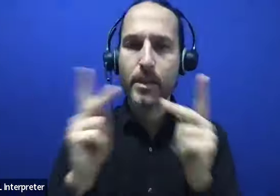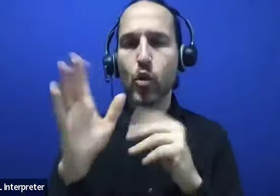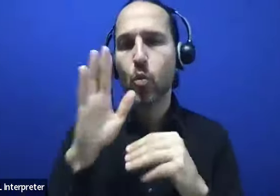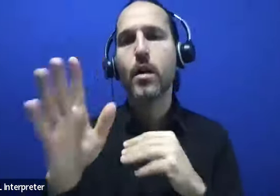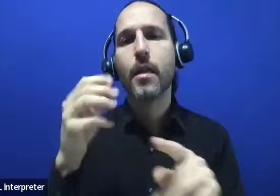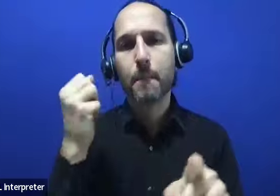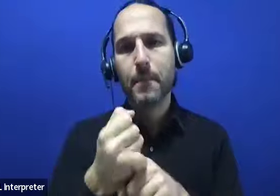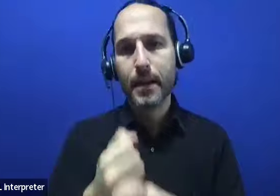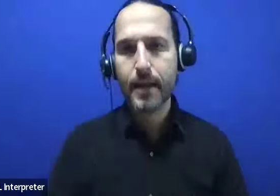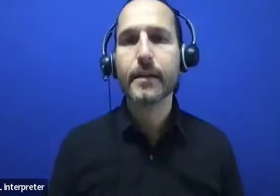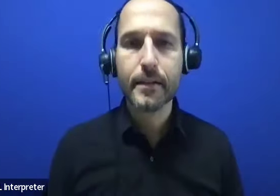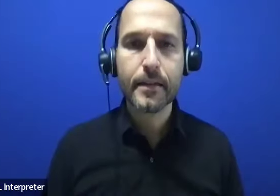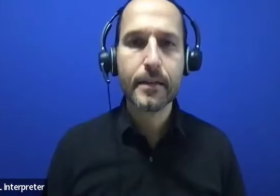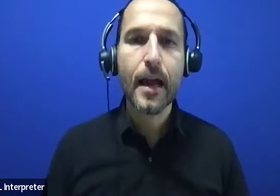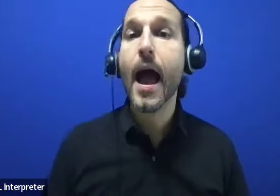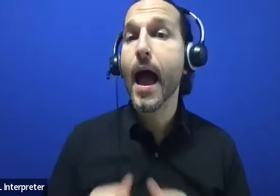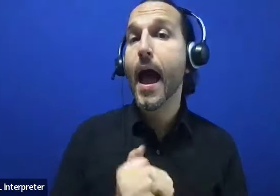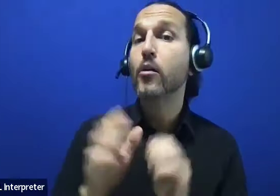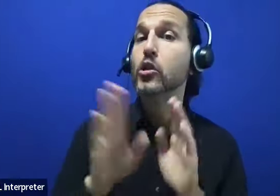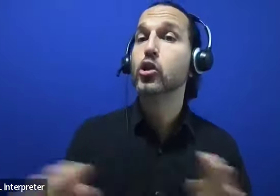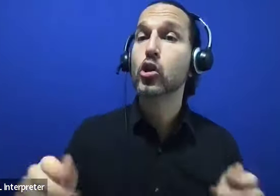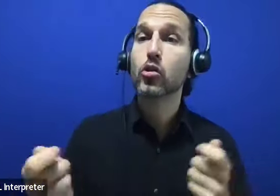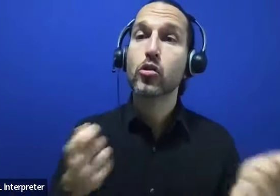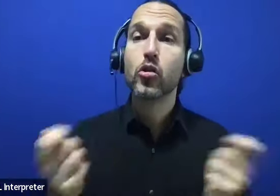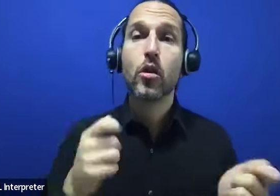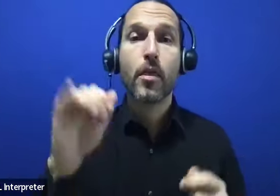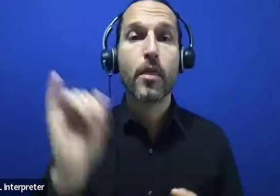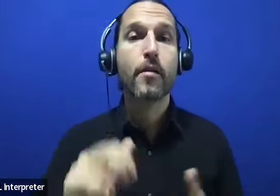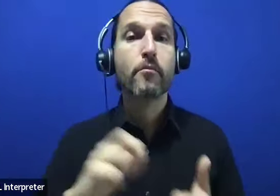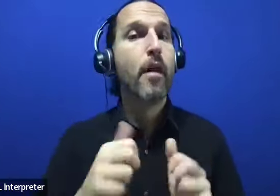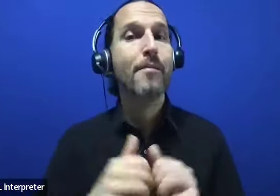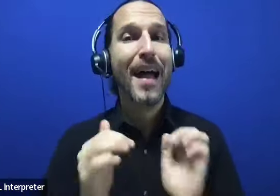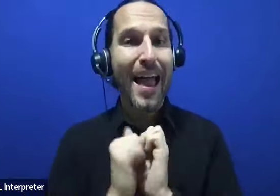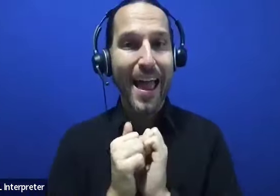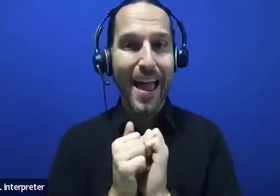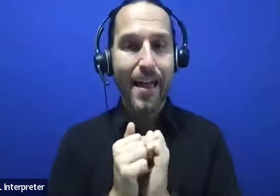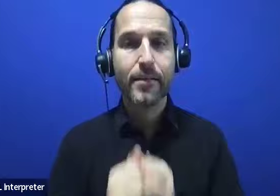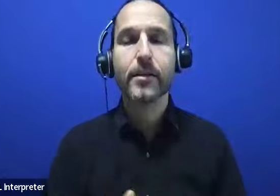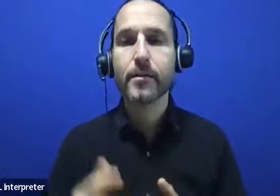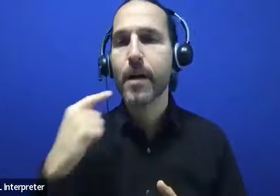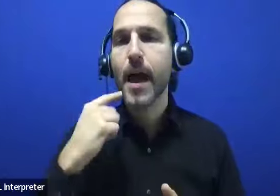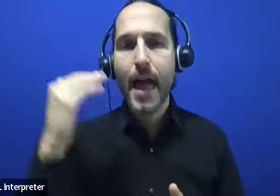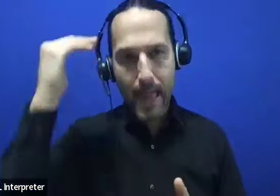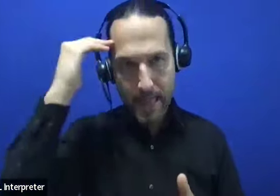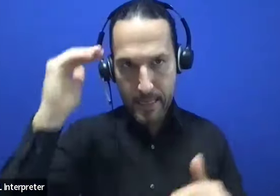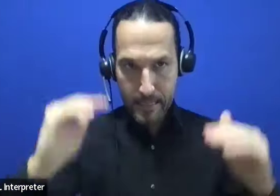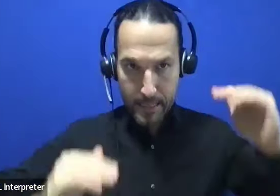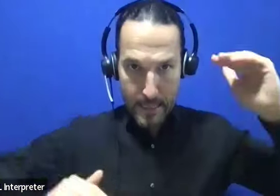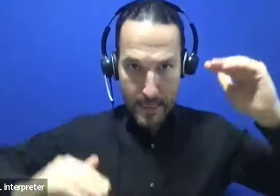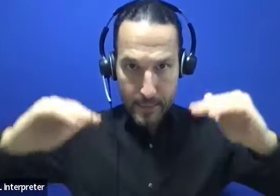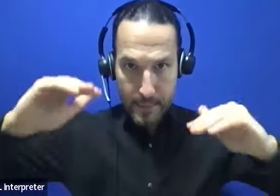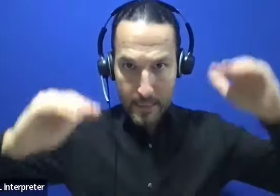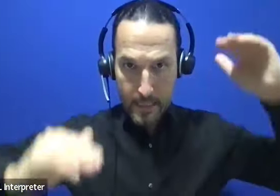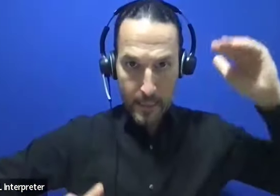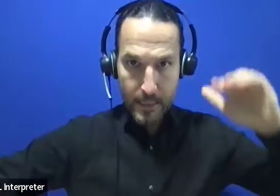impacted. How do kids deal with this problem? they stabilize their heads. A